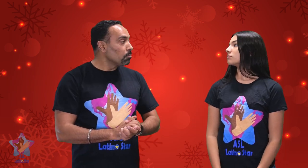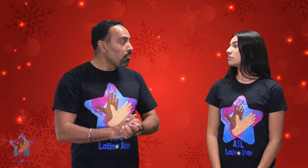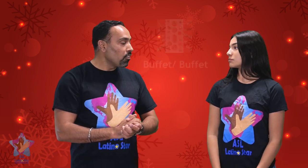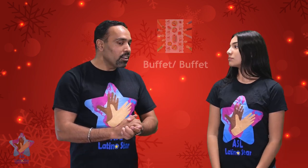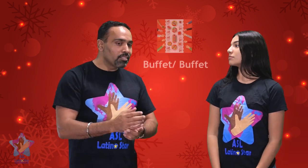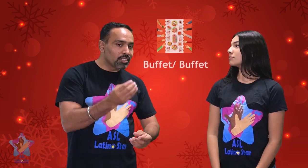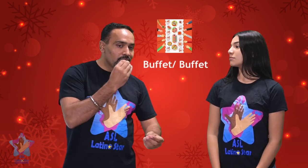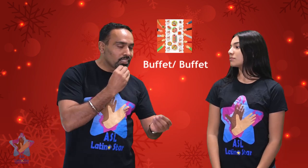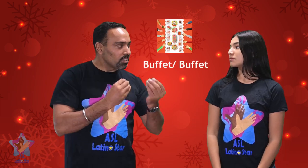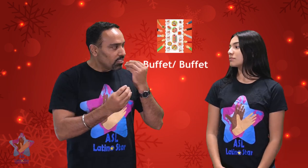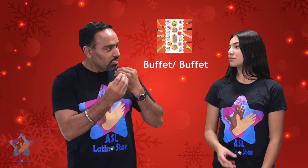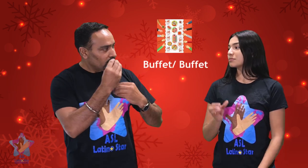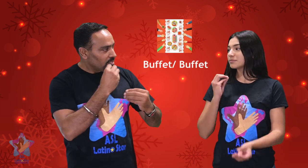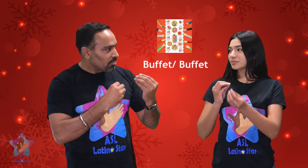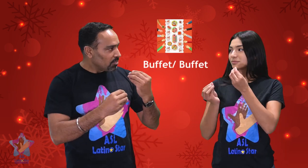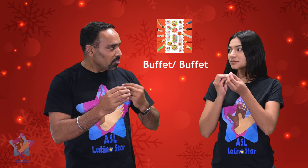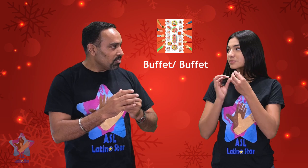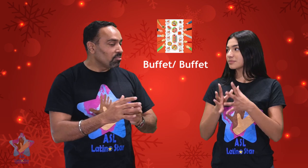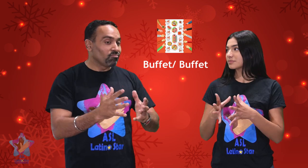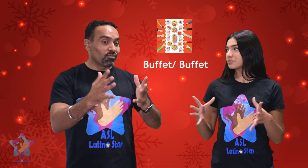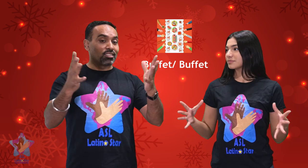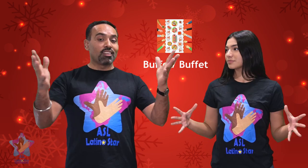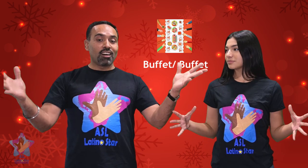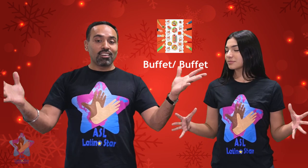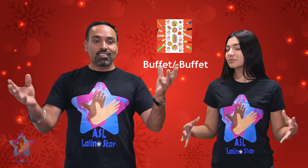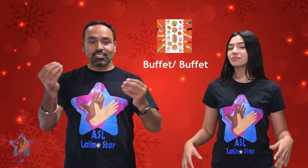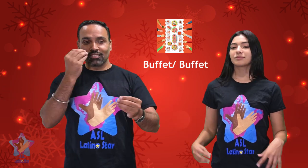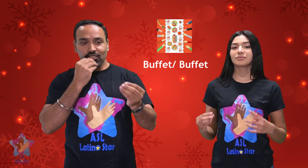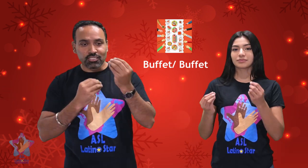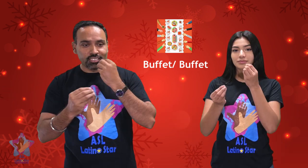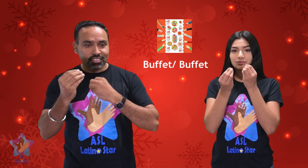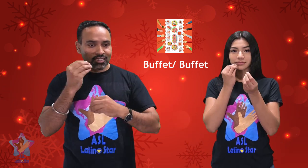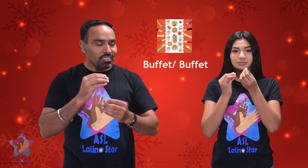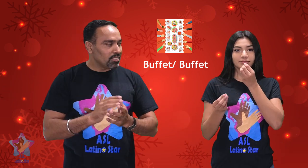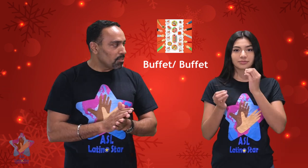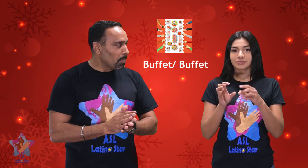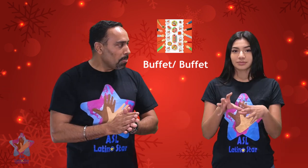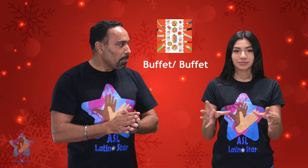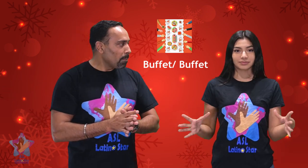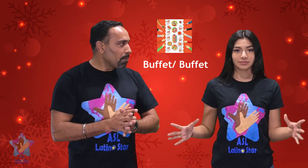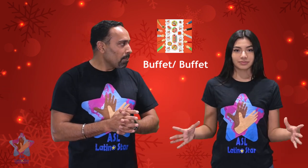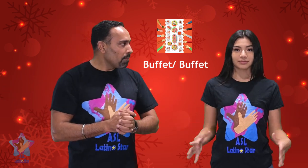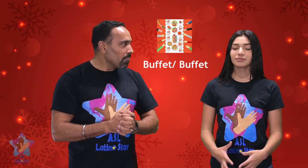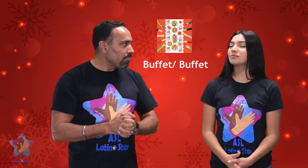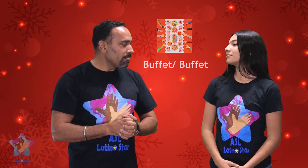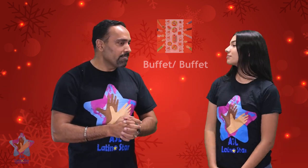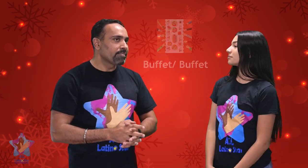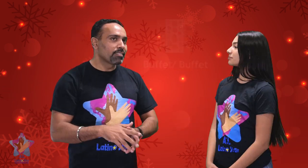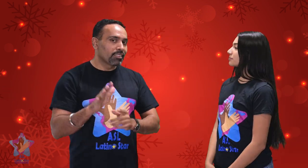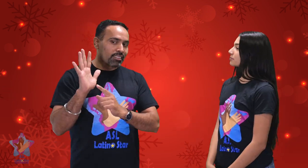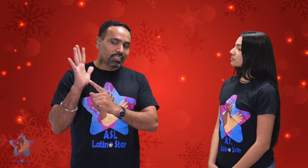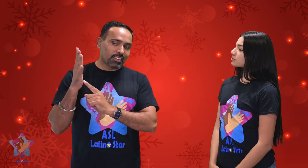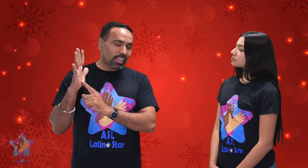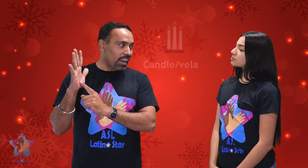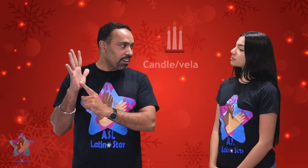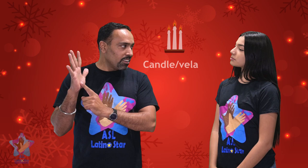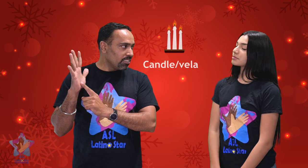Buffery. Buffet. There's a lot of food. Mucha comida. Buffet. Candle.